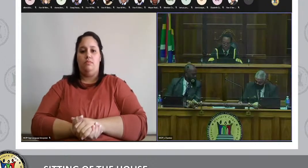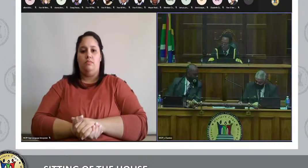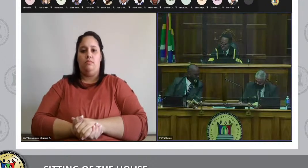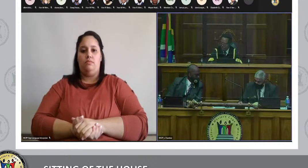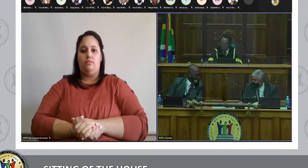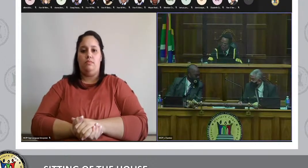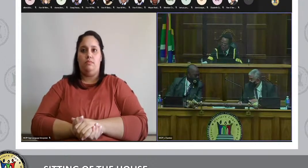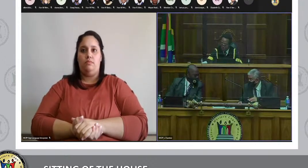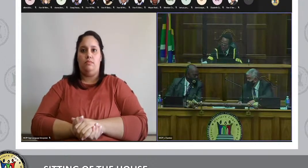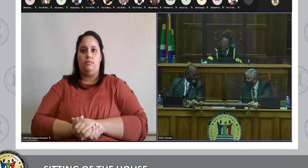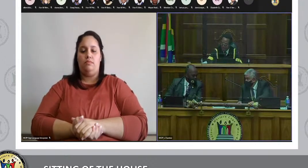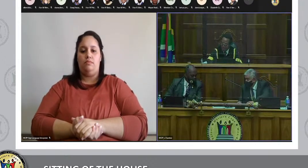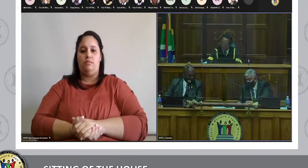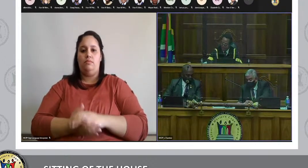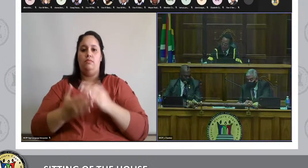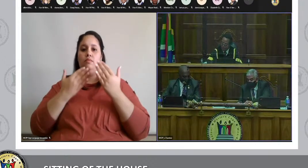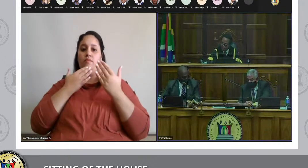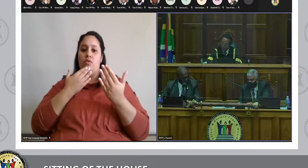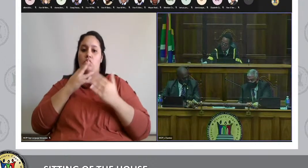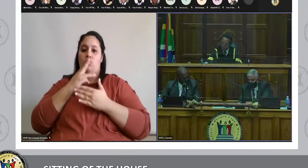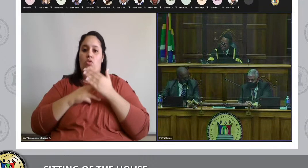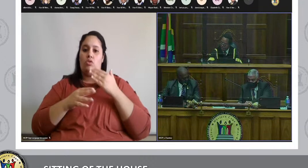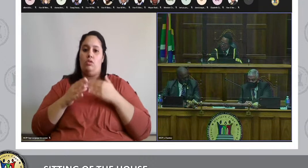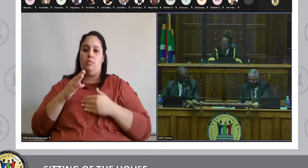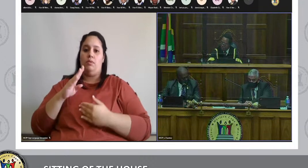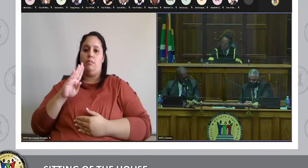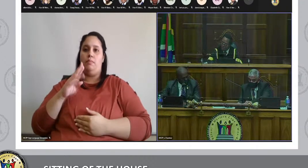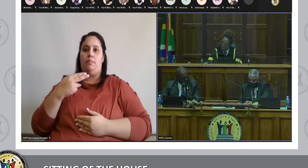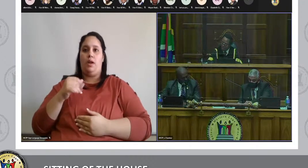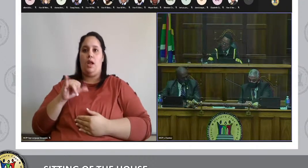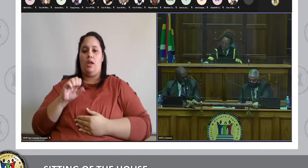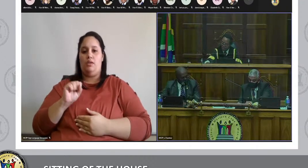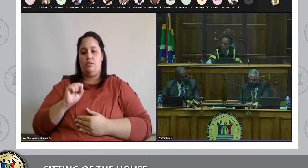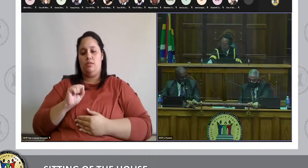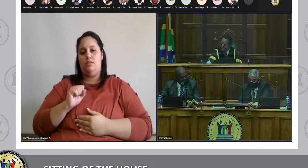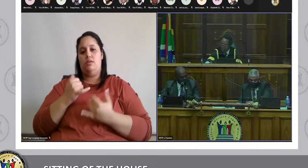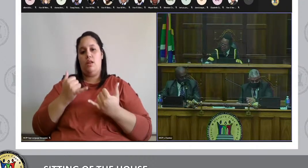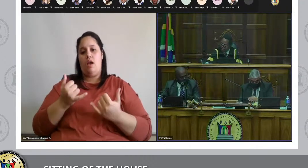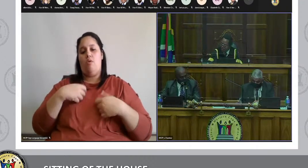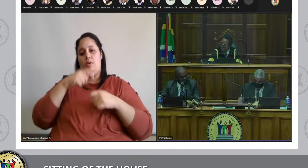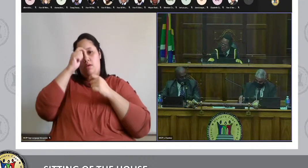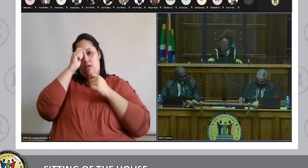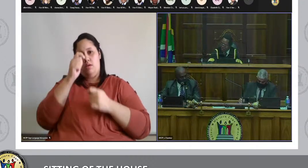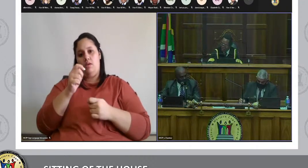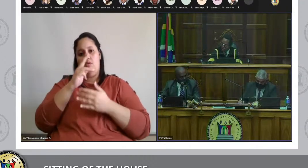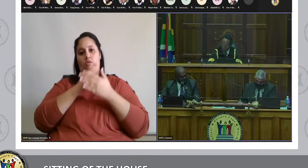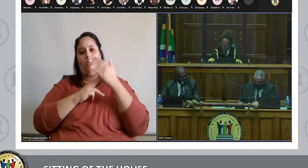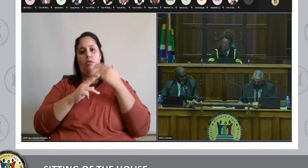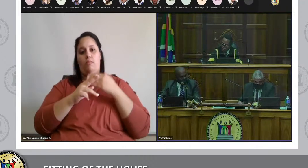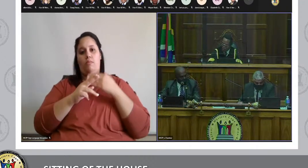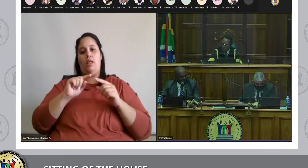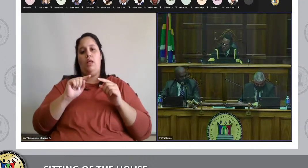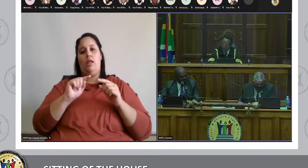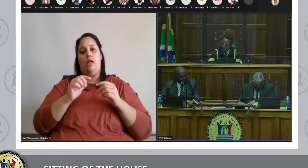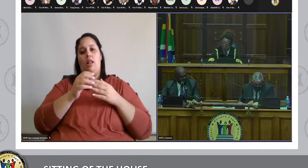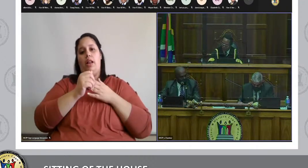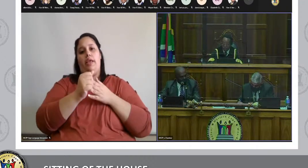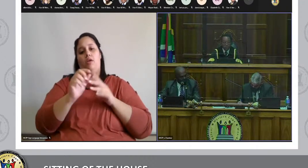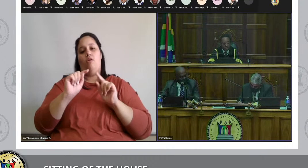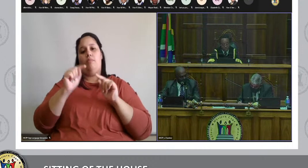Thank you, Honorable Brancase. Honorable members, I recognize the leader of the